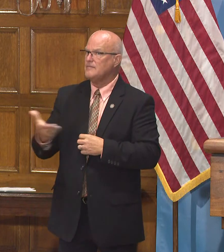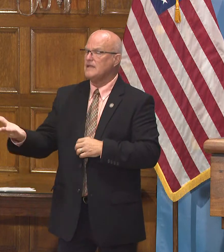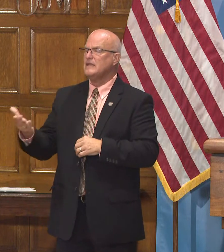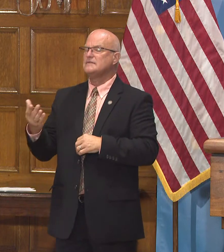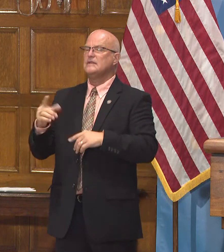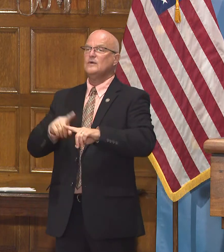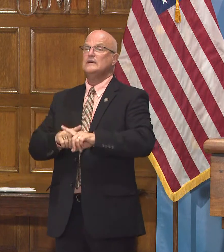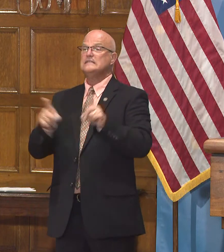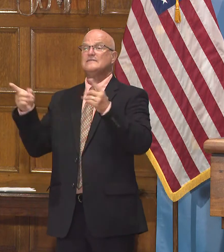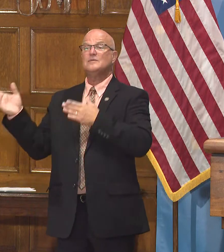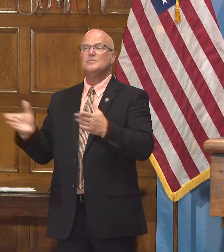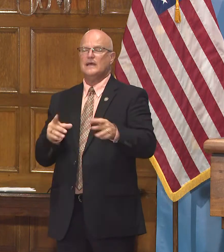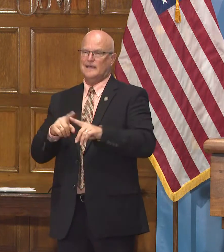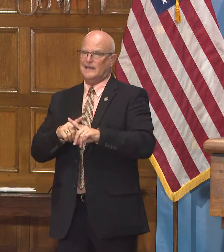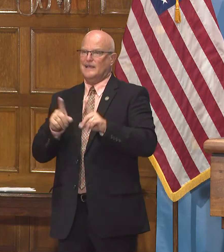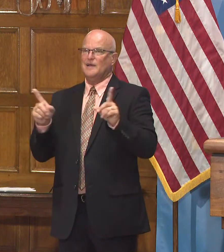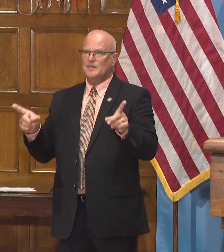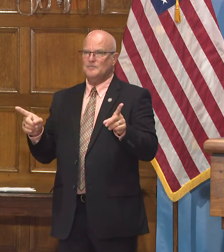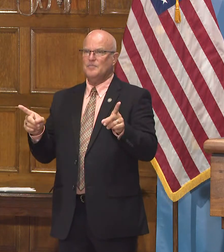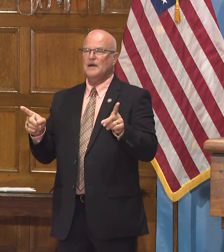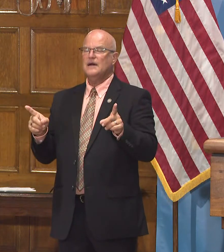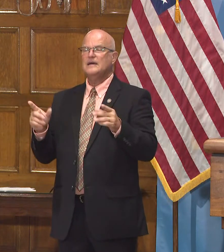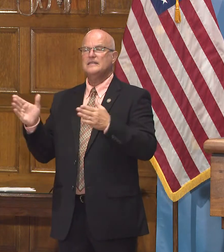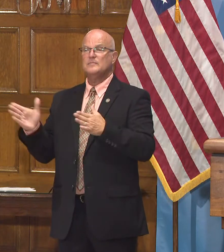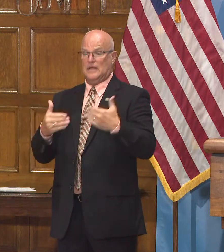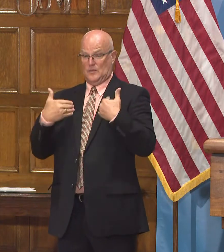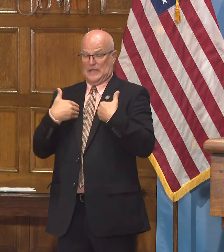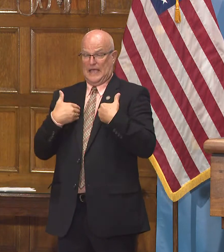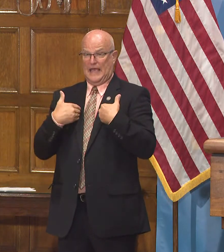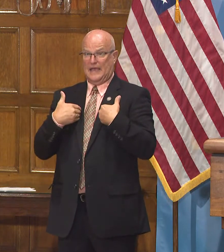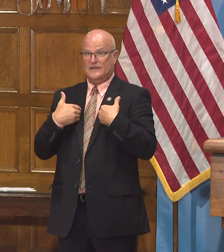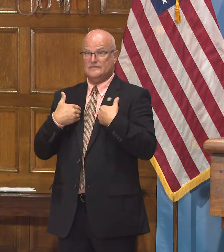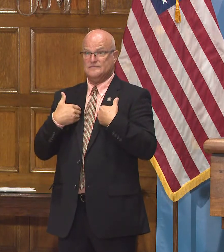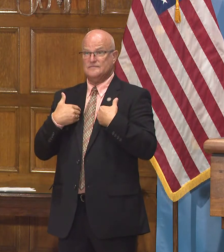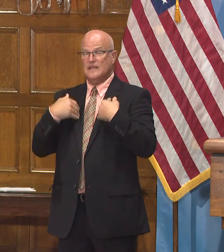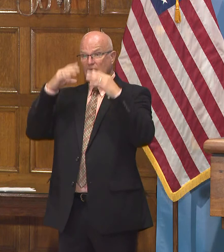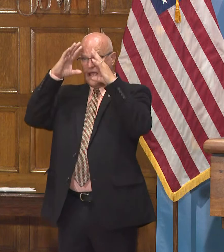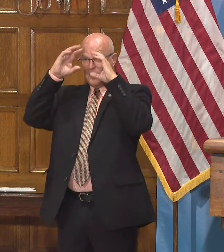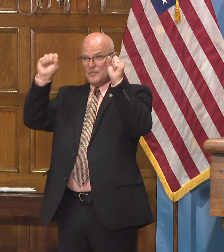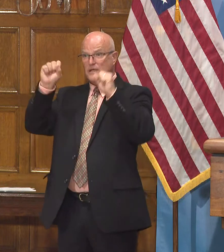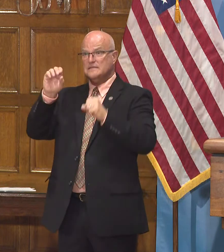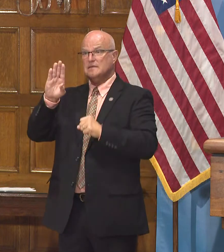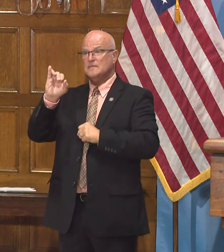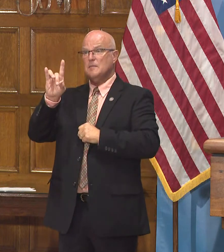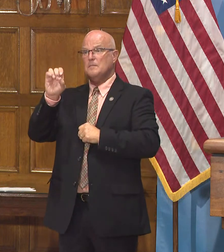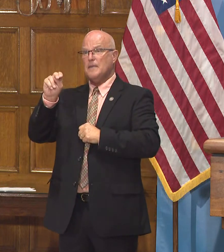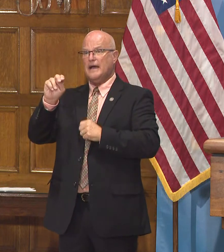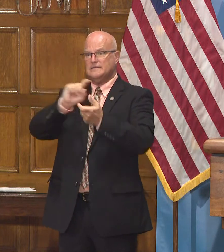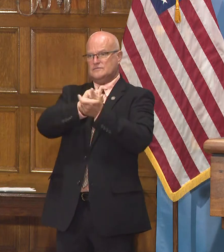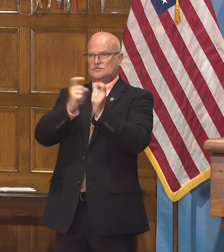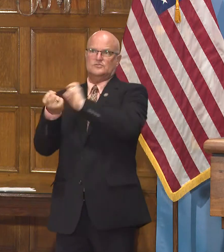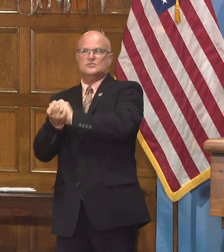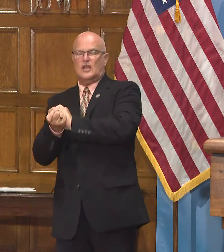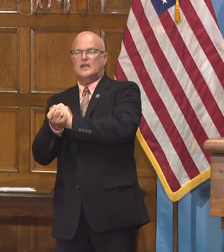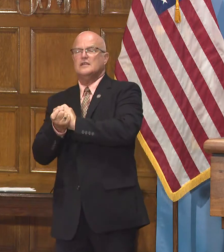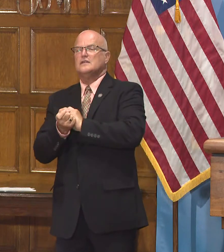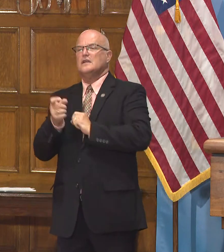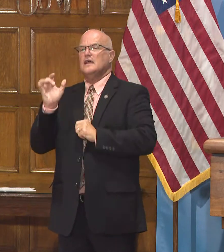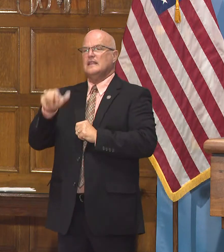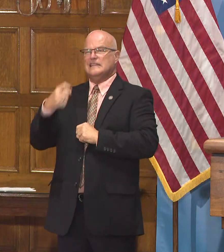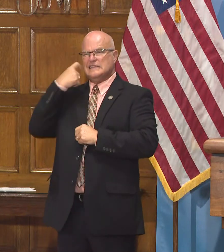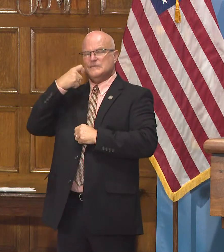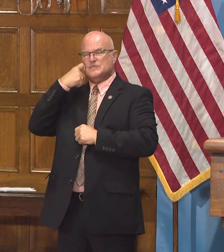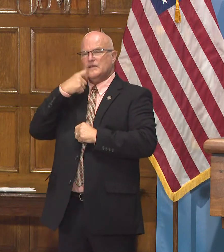different strategy, but I think it's the strategy that we had that President Biden reversed courses on. The